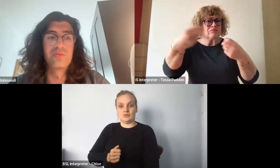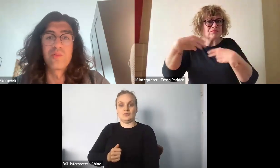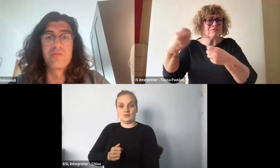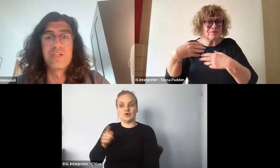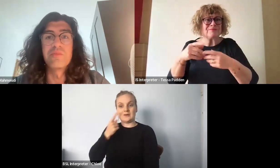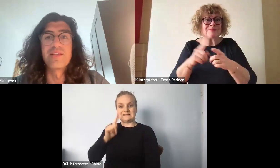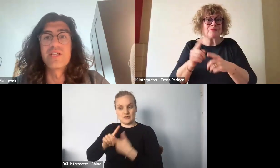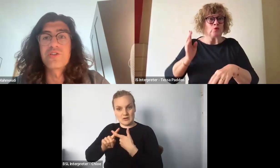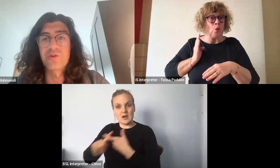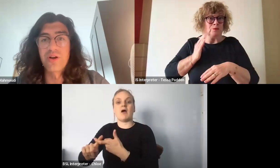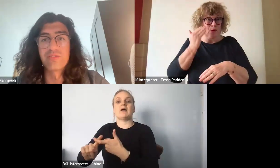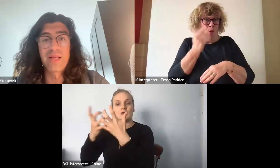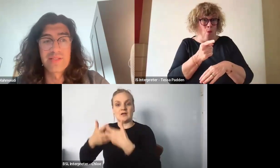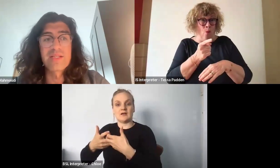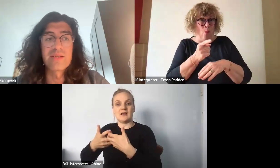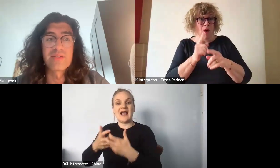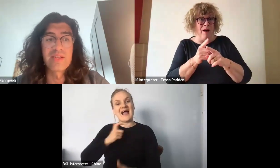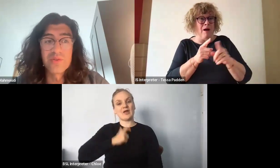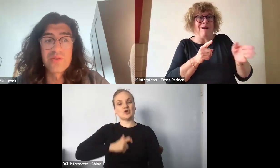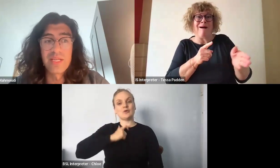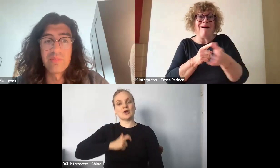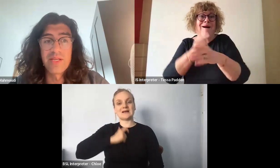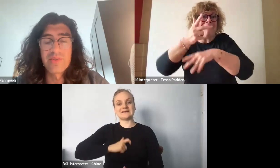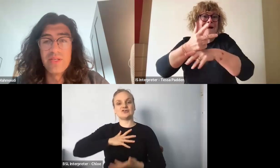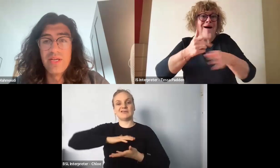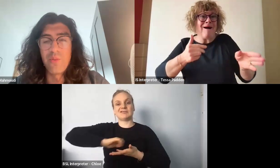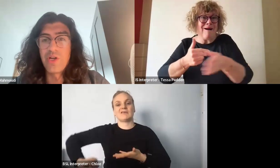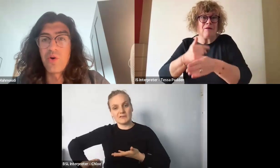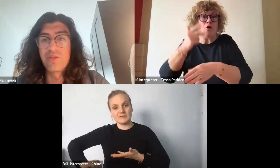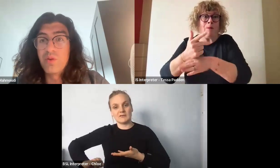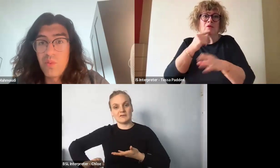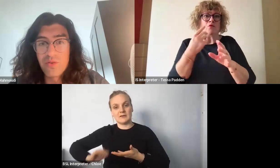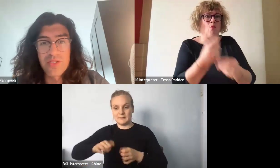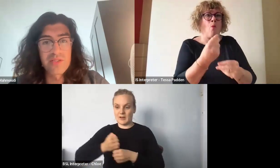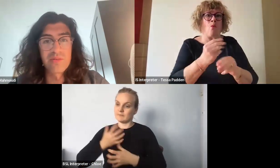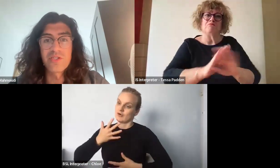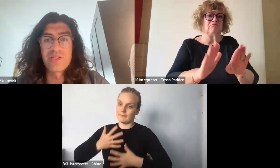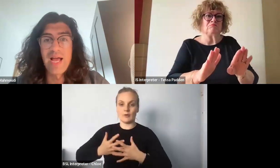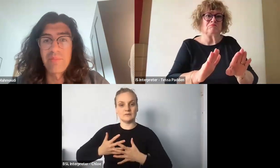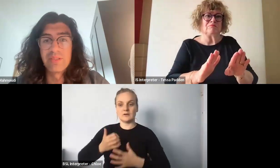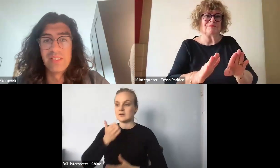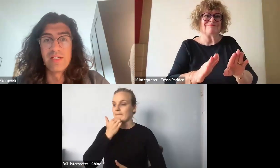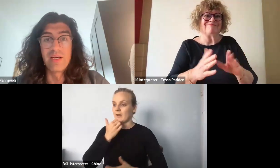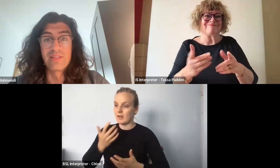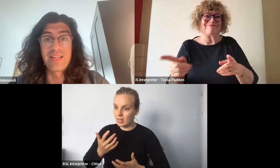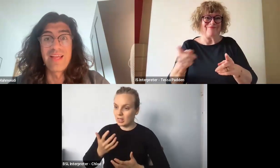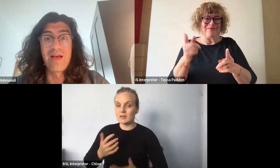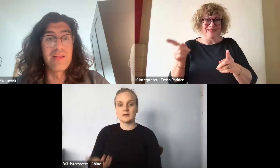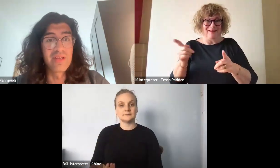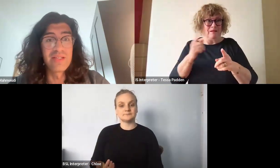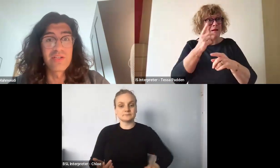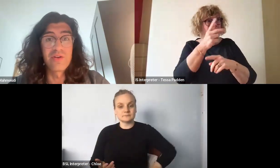a digital form of dehumanization of Palestinians that is also taking place. We know of the Blue Wolf system, which is the app